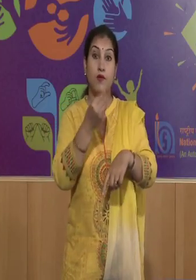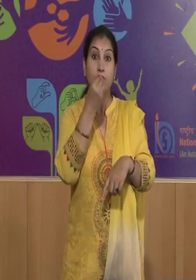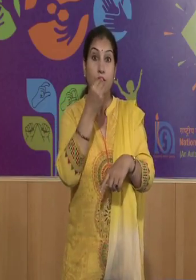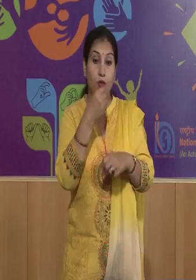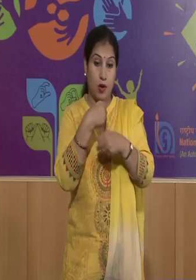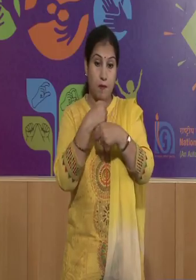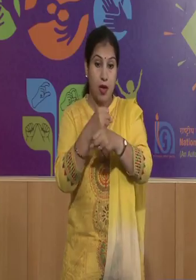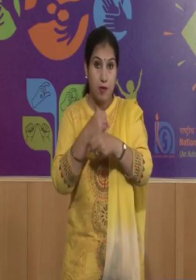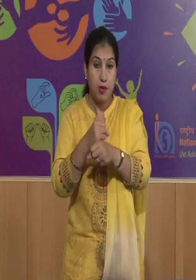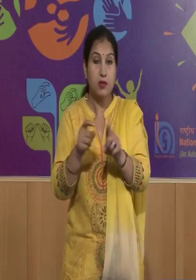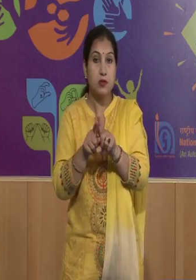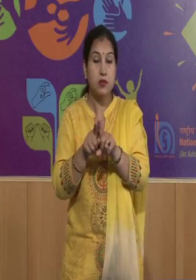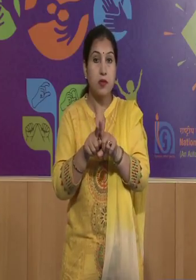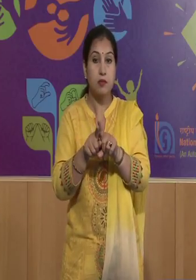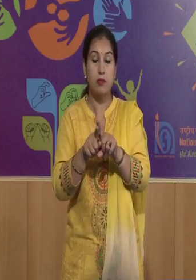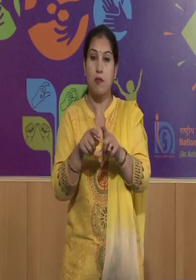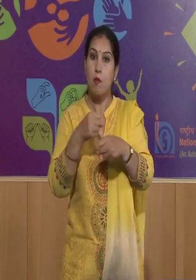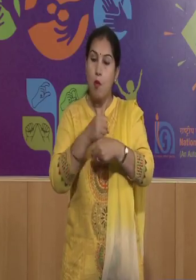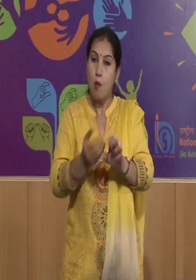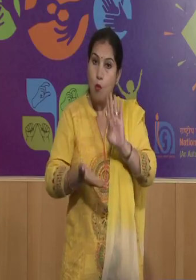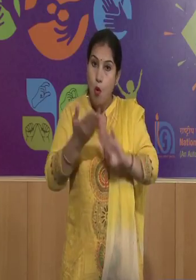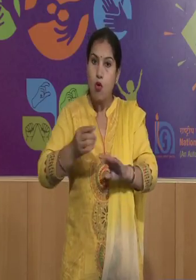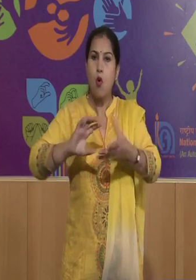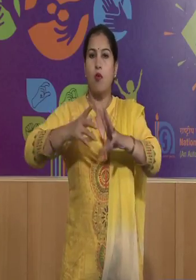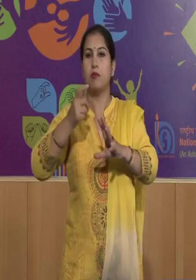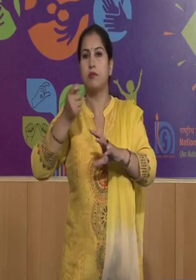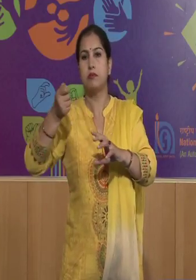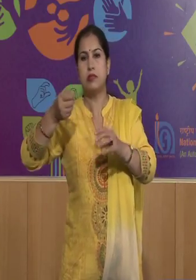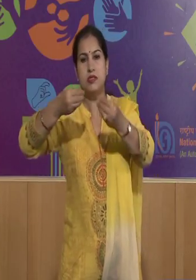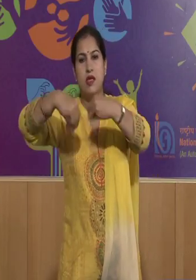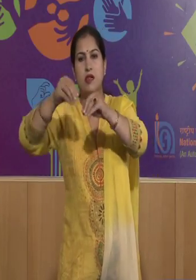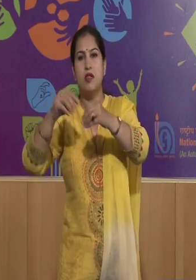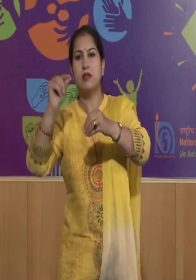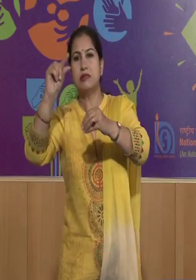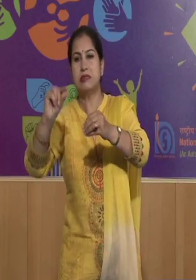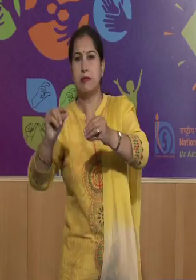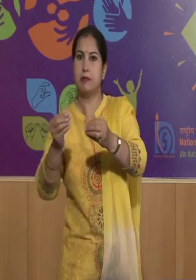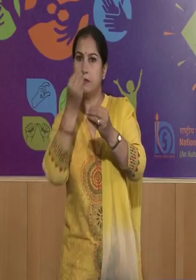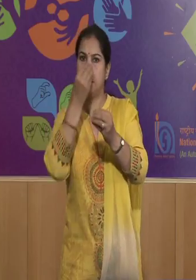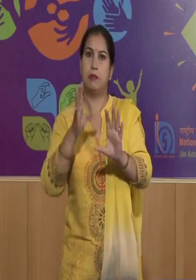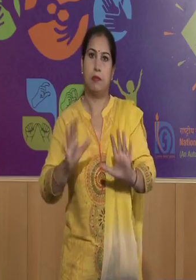Similarly, increase in food production decreased the food prices.